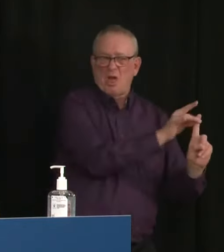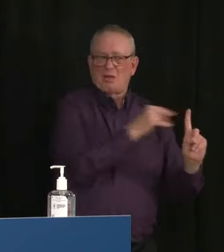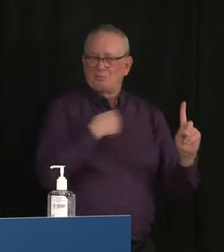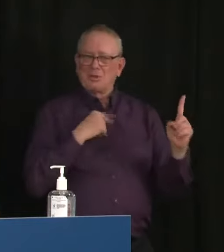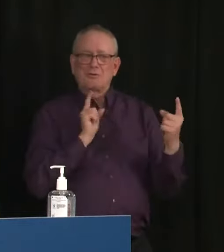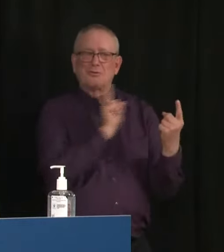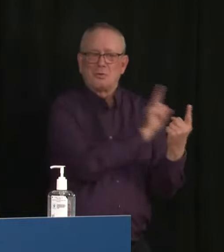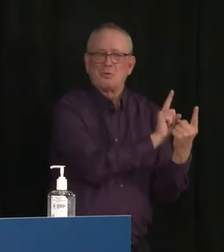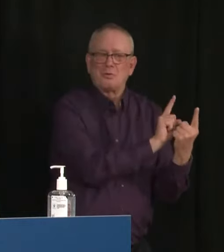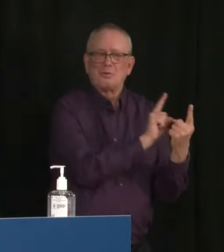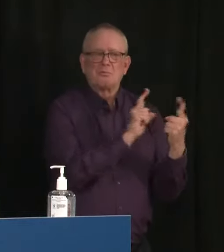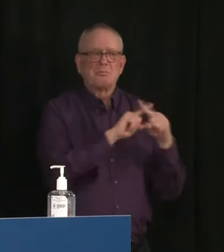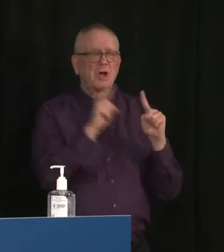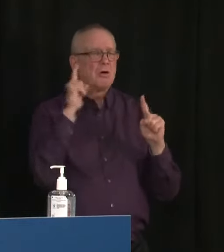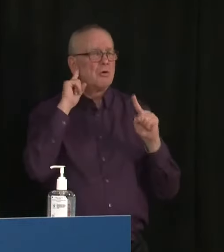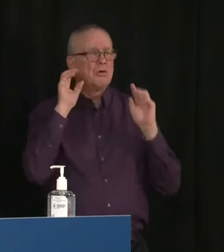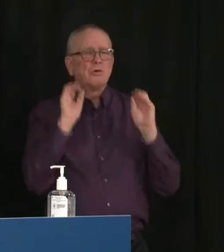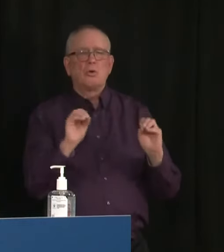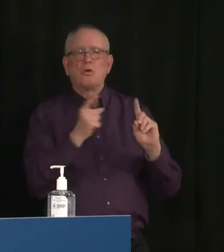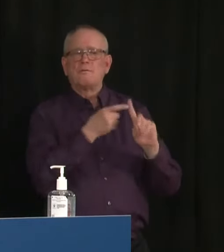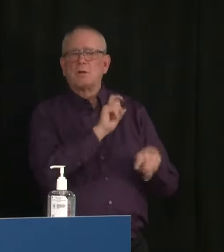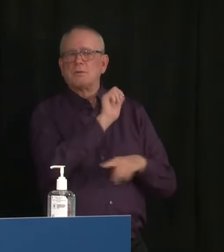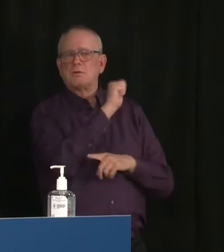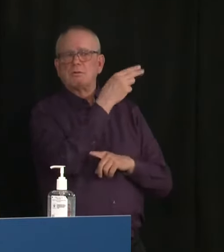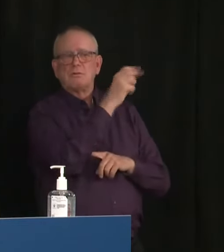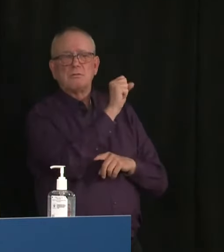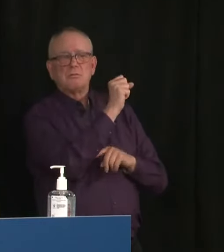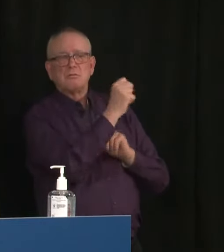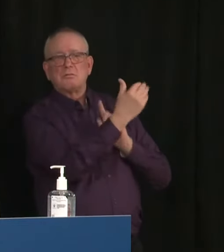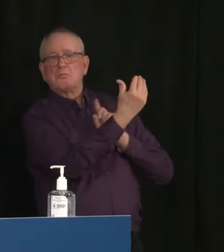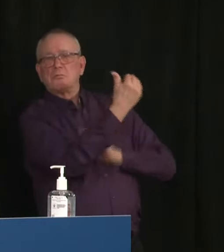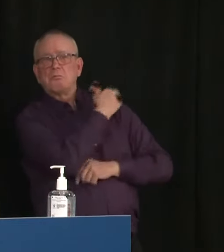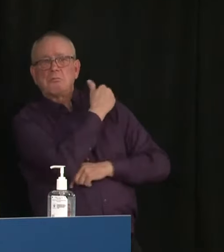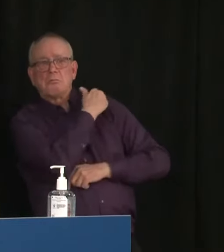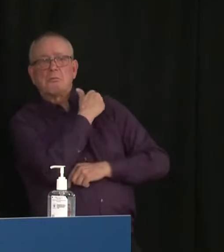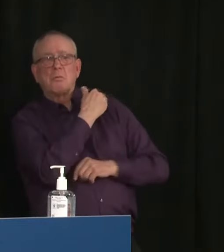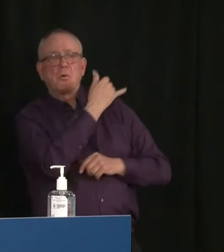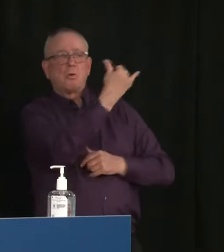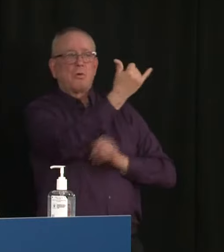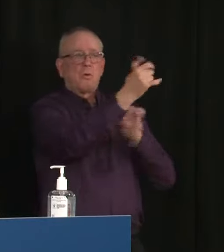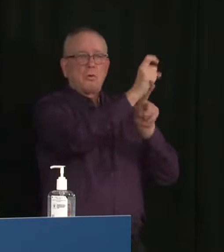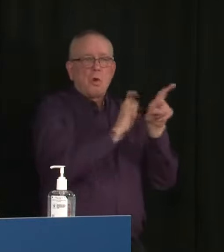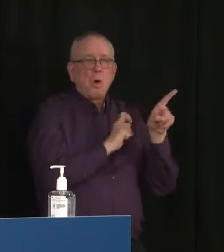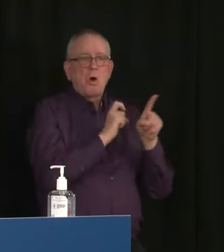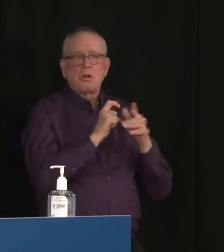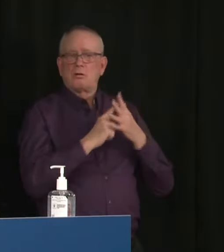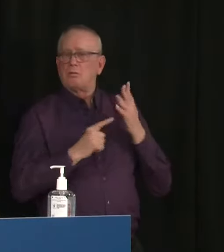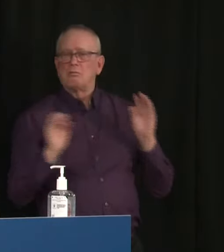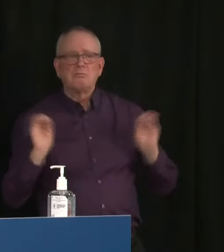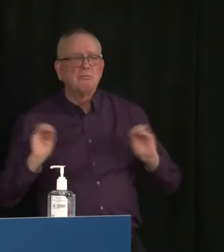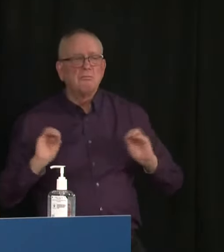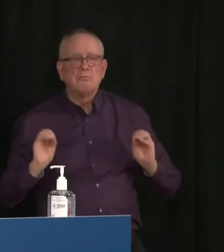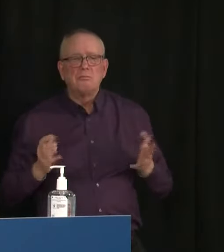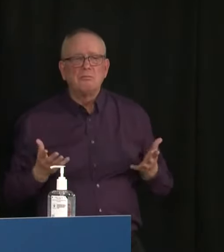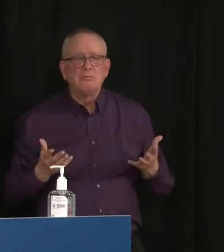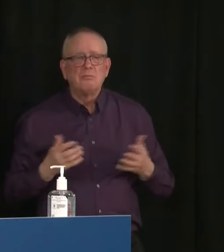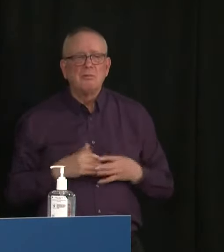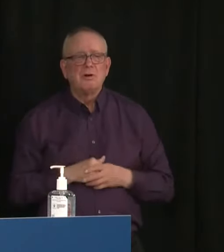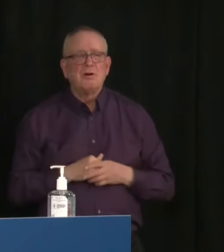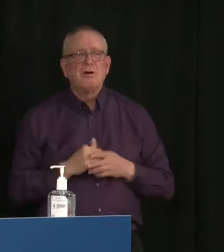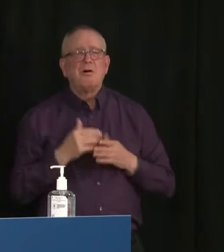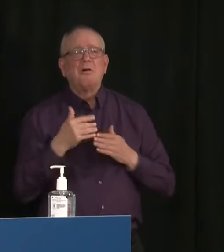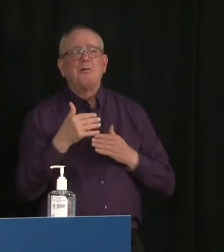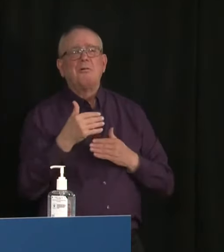at all with close contacts, or severely delayed communication to the point where some people are only getting contacted after they're